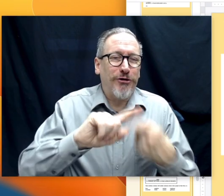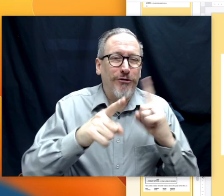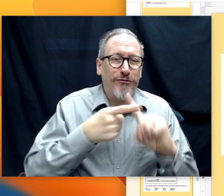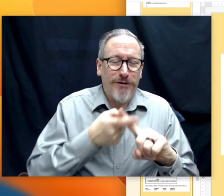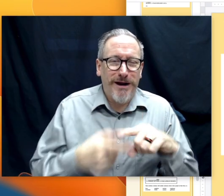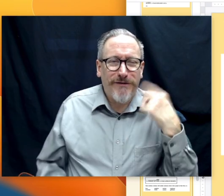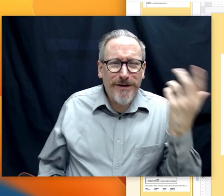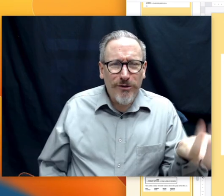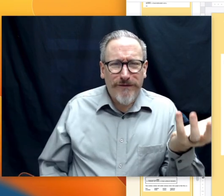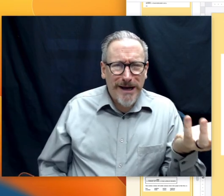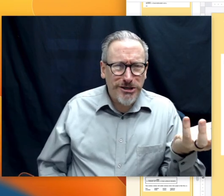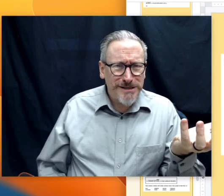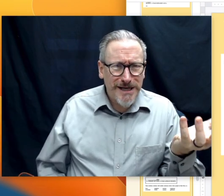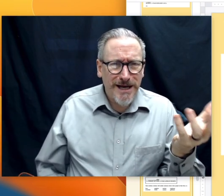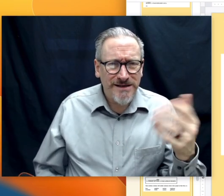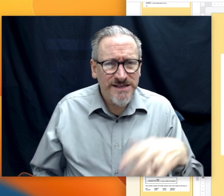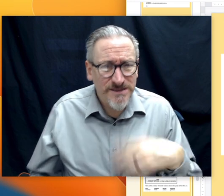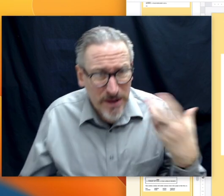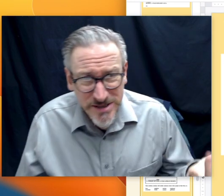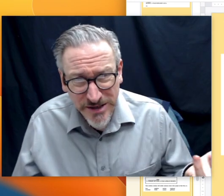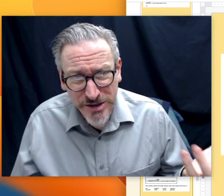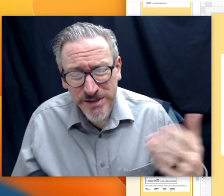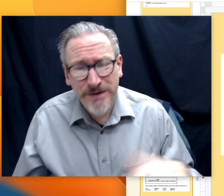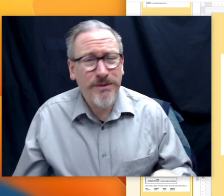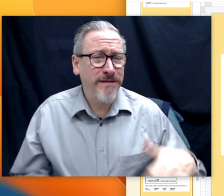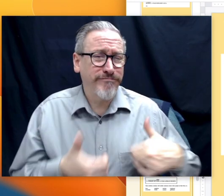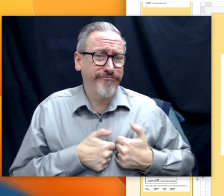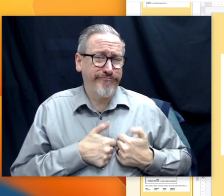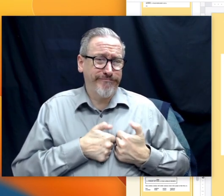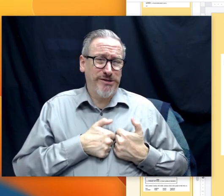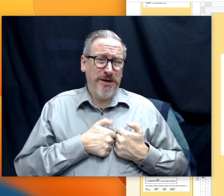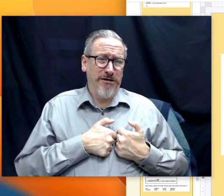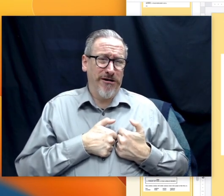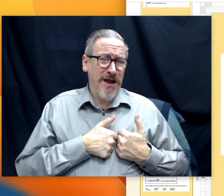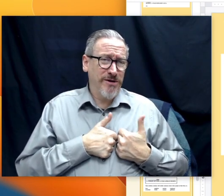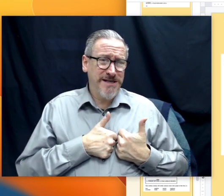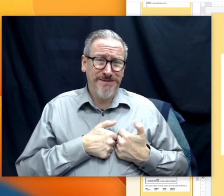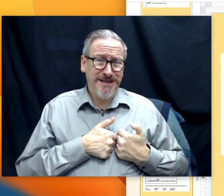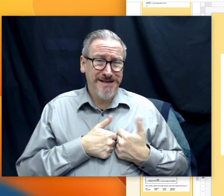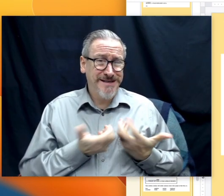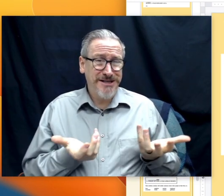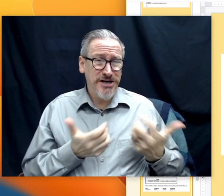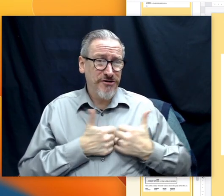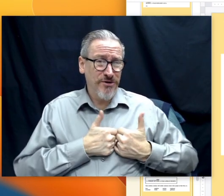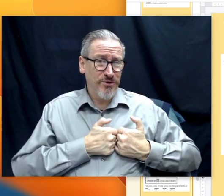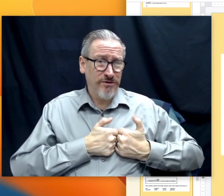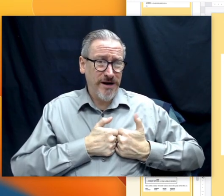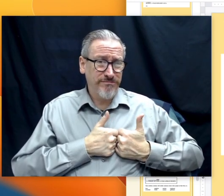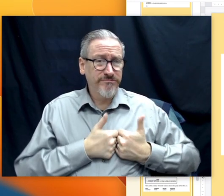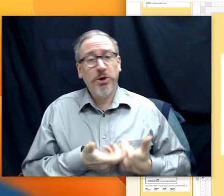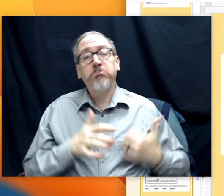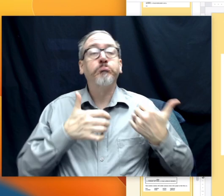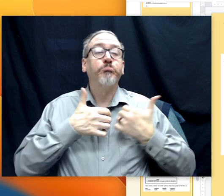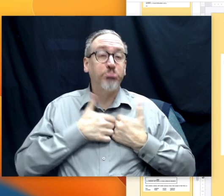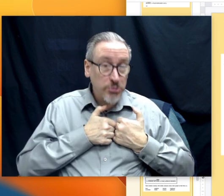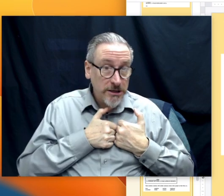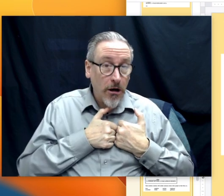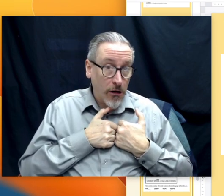Boyfriend, girlfriend, very old-fashioned signs. People still use it, but sweetheart. And what's nice about this is it's gender neutral, right?